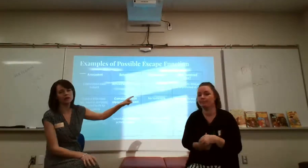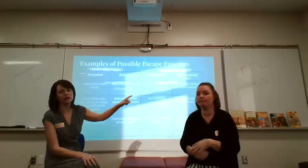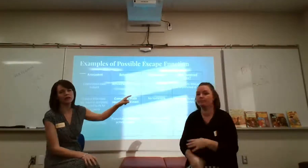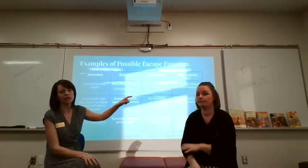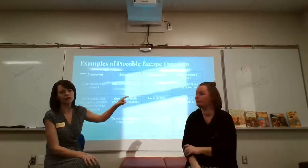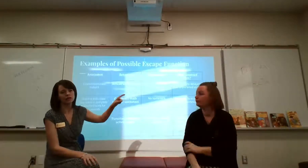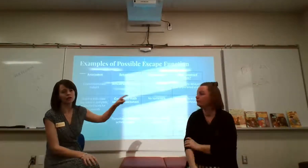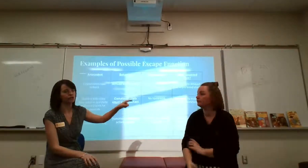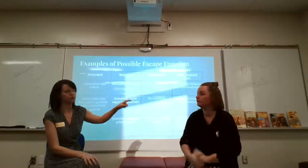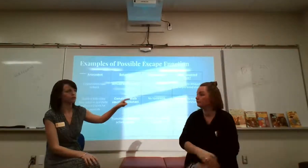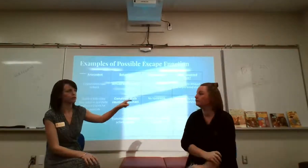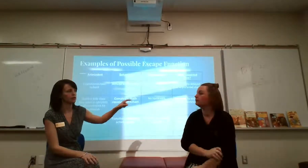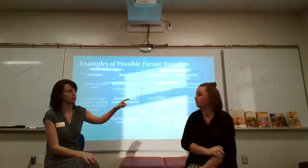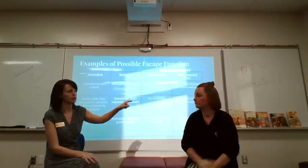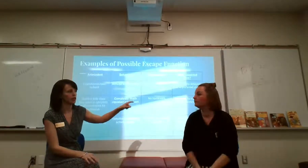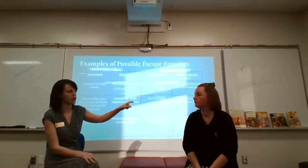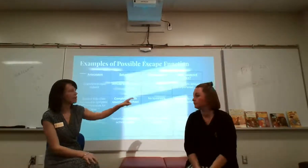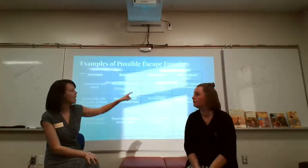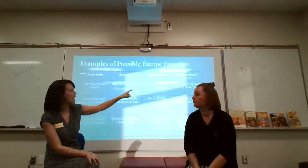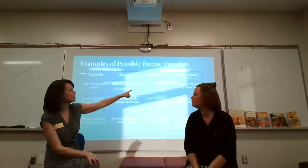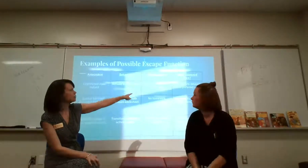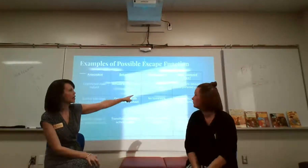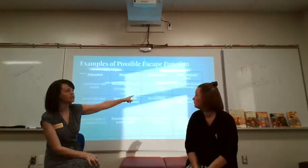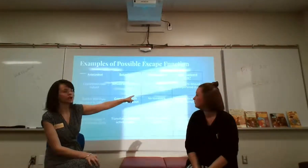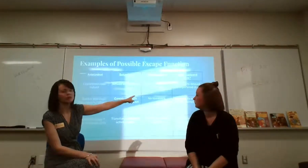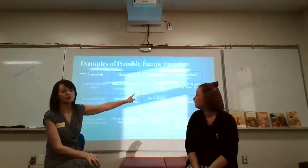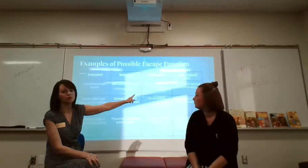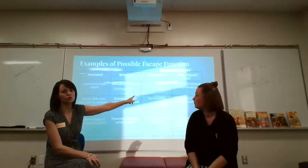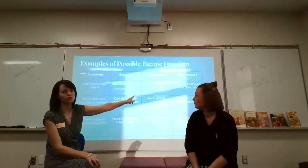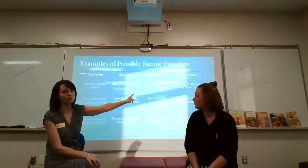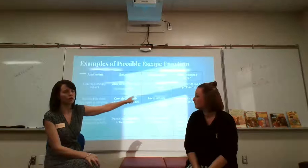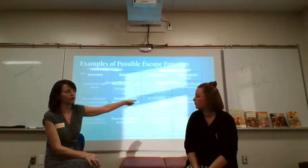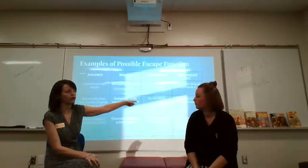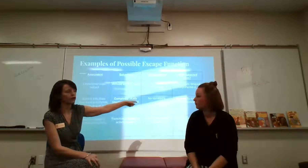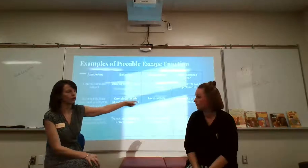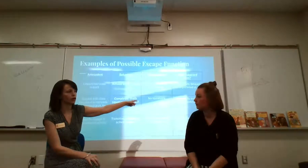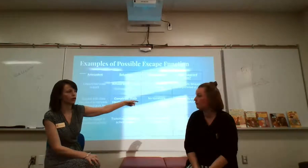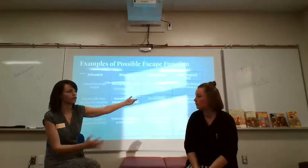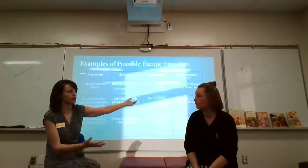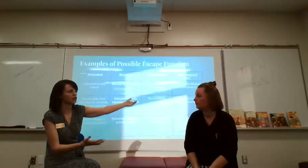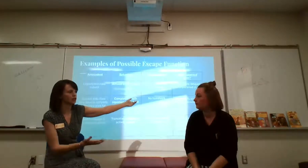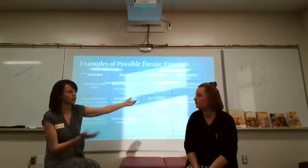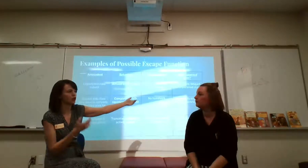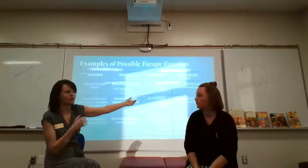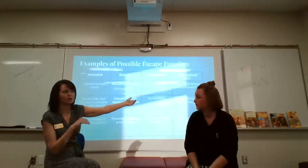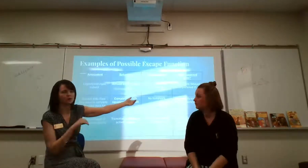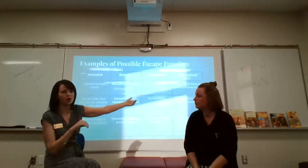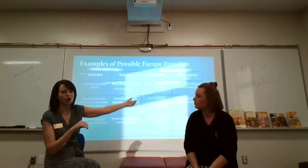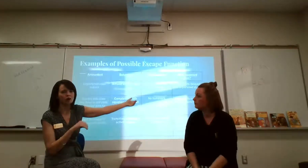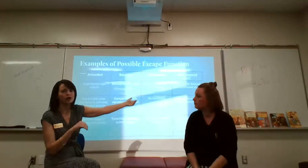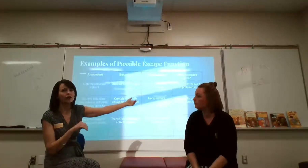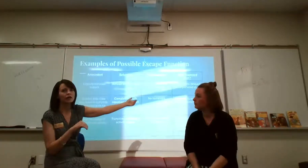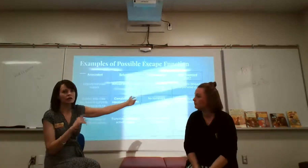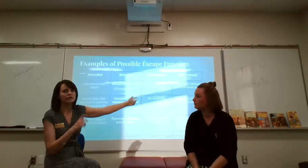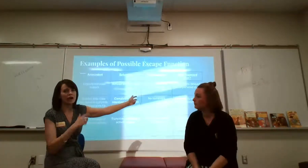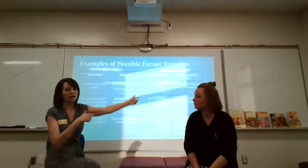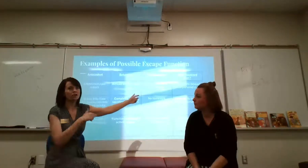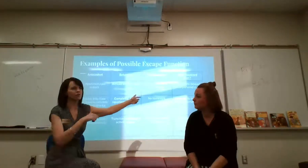successfully allow the student to delay an escape? And a lot of times, unfortunately, whatever your intervention is in the consequence column is actually